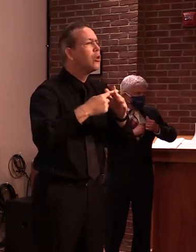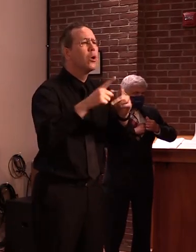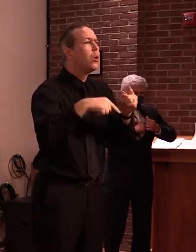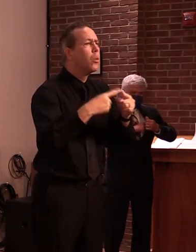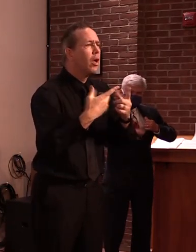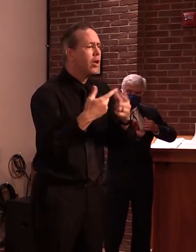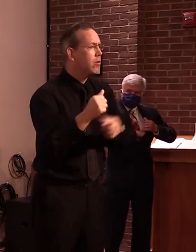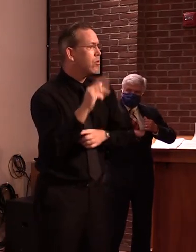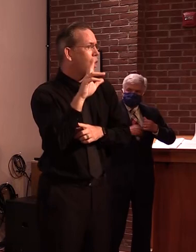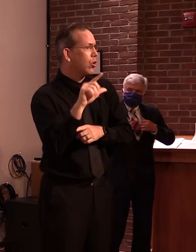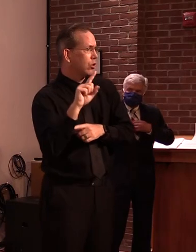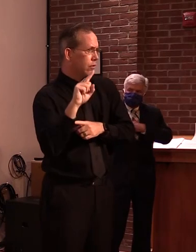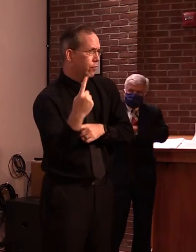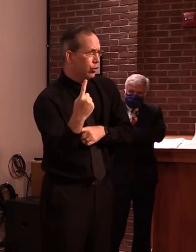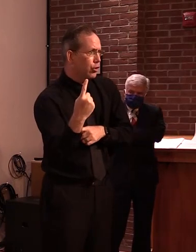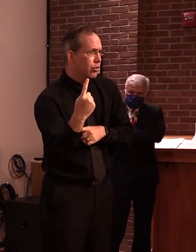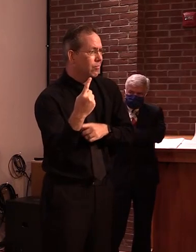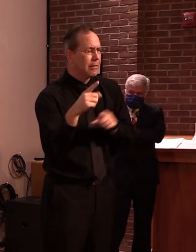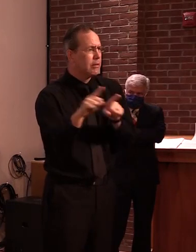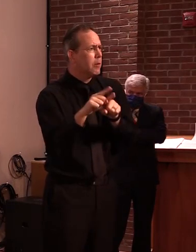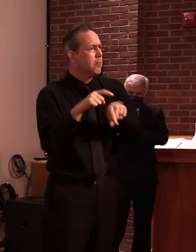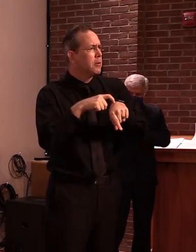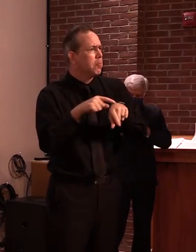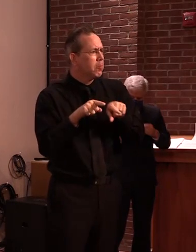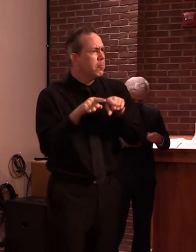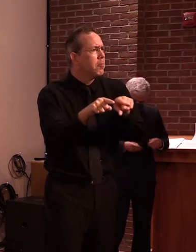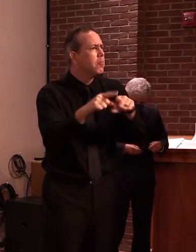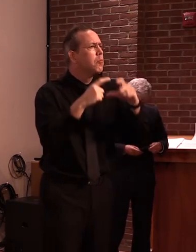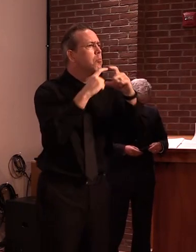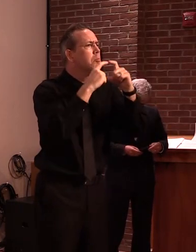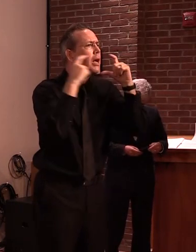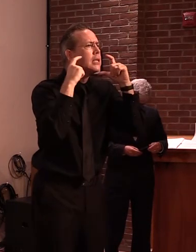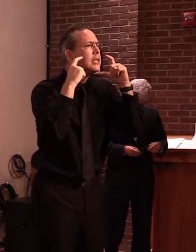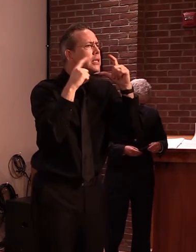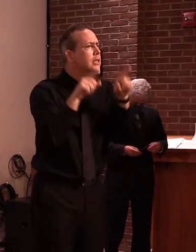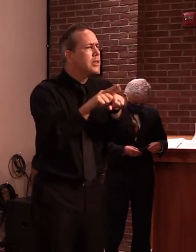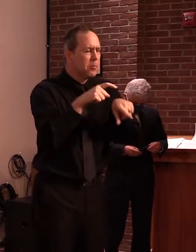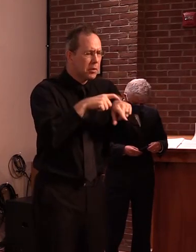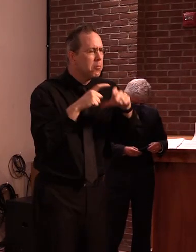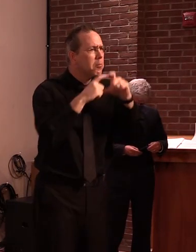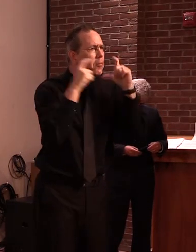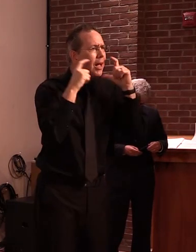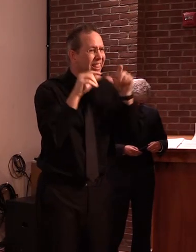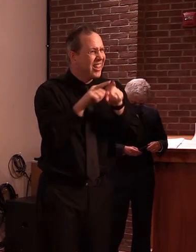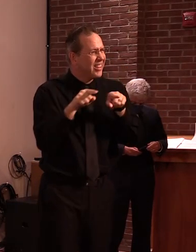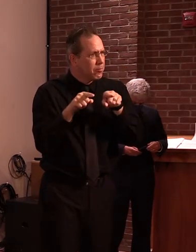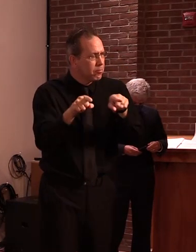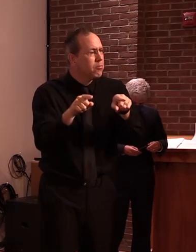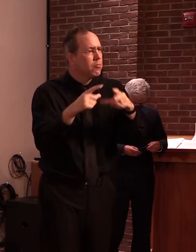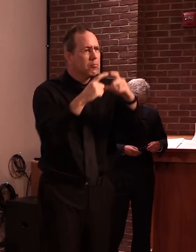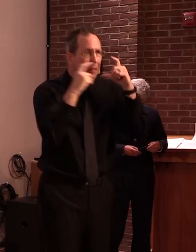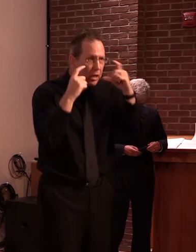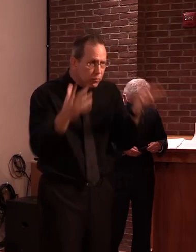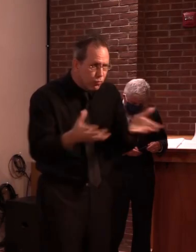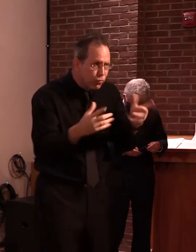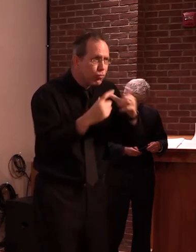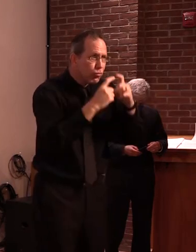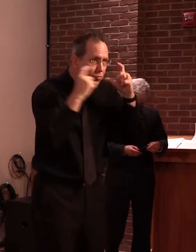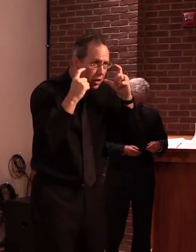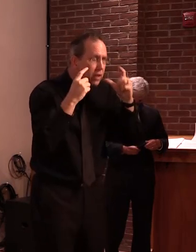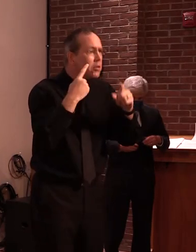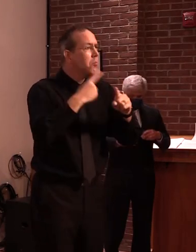same day that our statewide mask mandate goes into effect, which will help support our